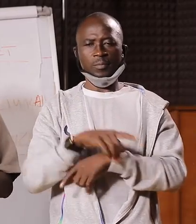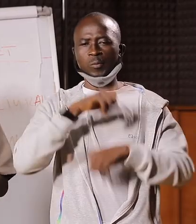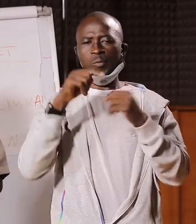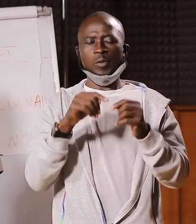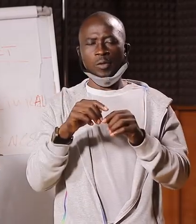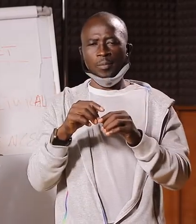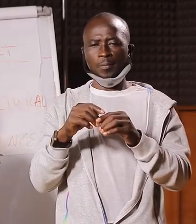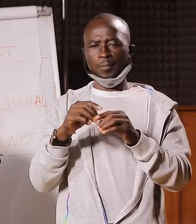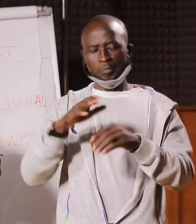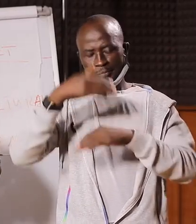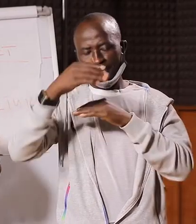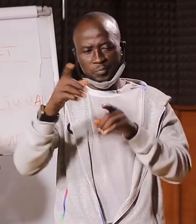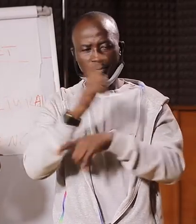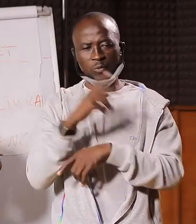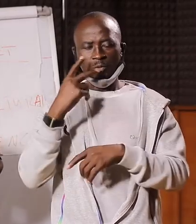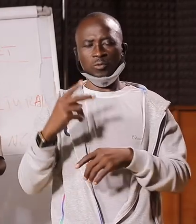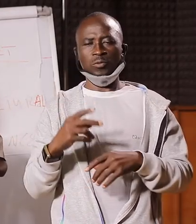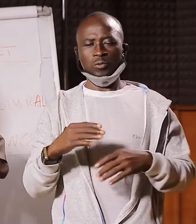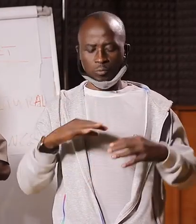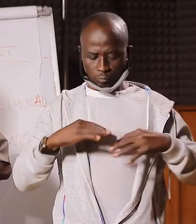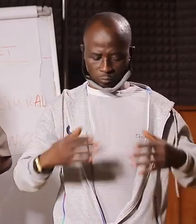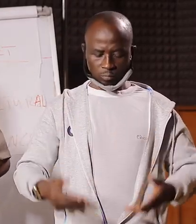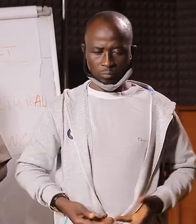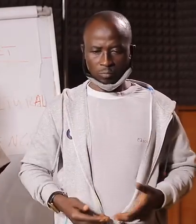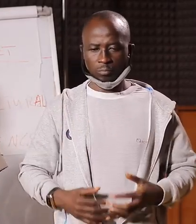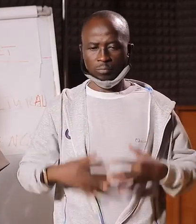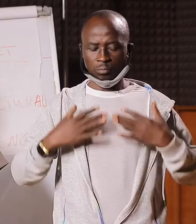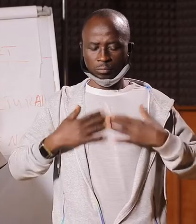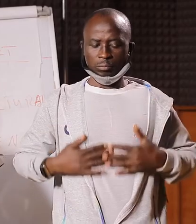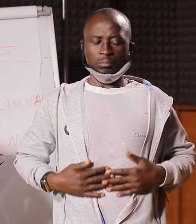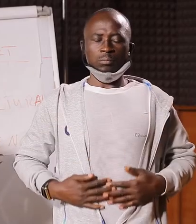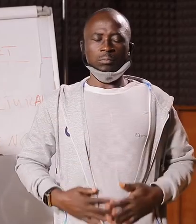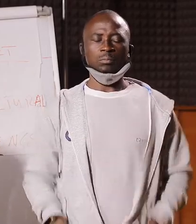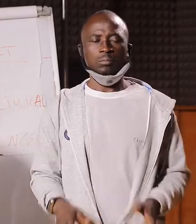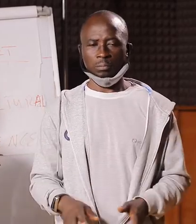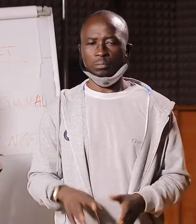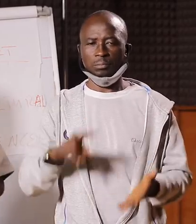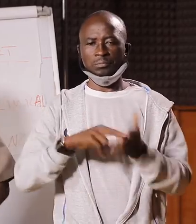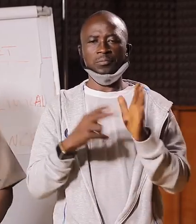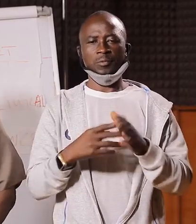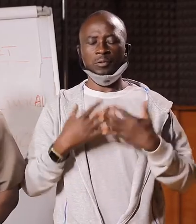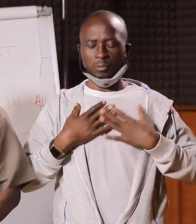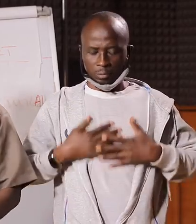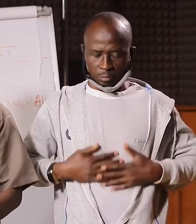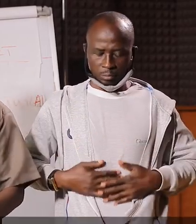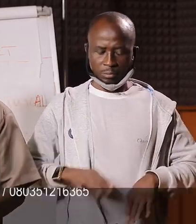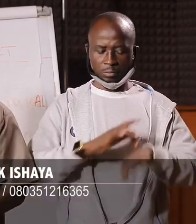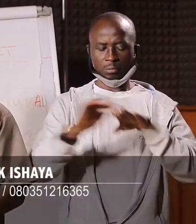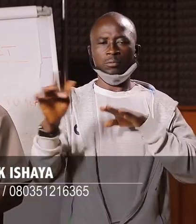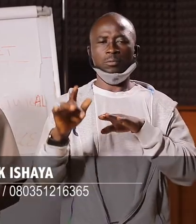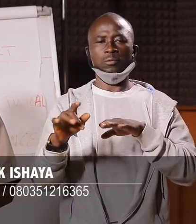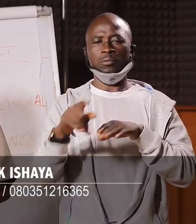is broken, you will see the stomach of the ruminant animal flat. By indication, the rumen is empty. It needs to